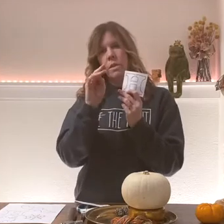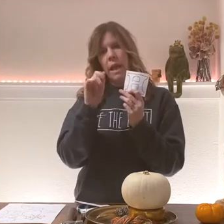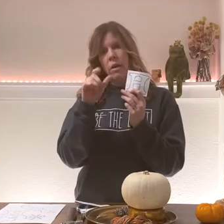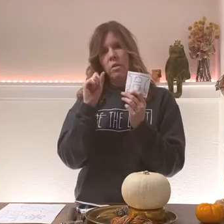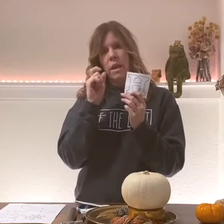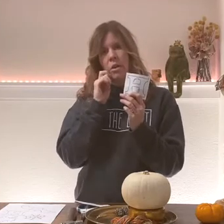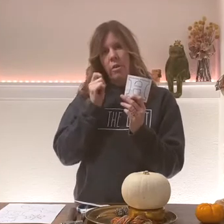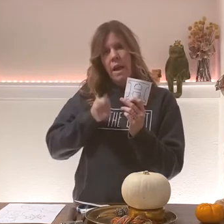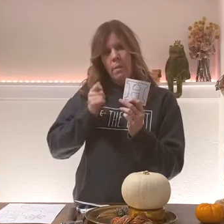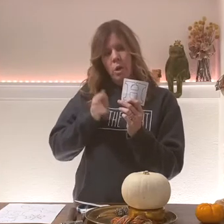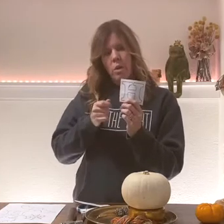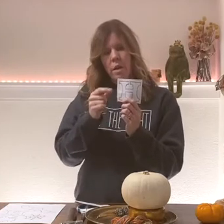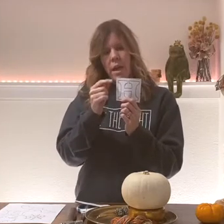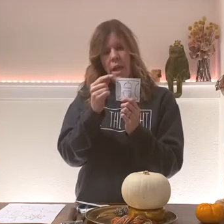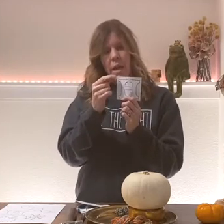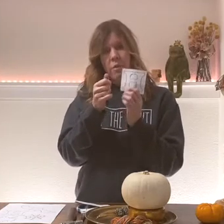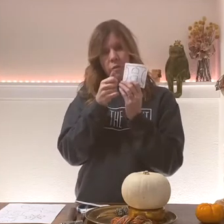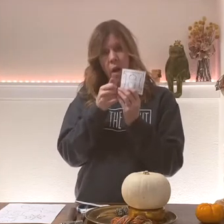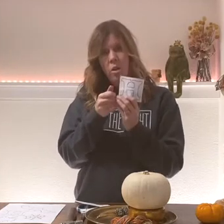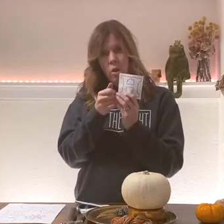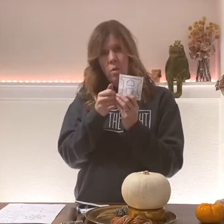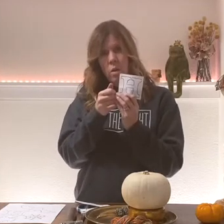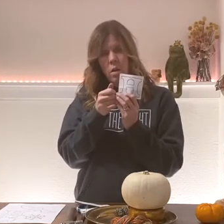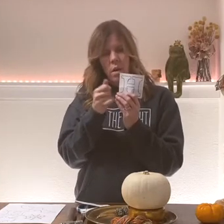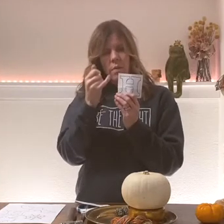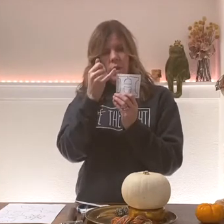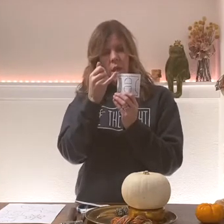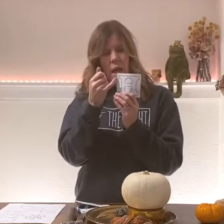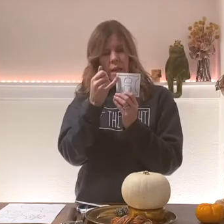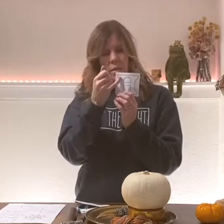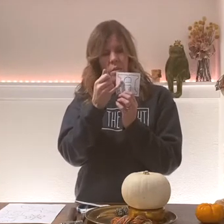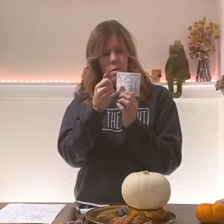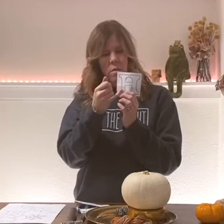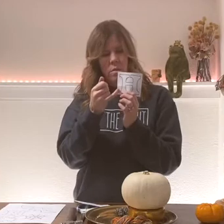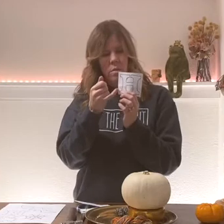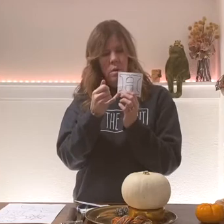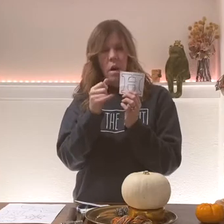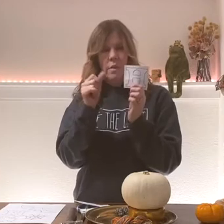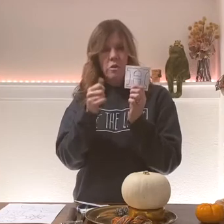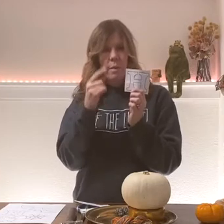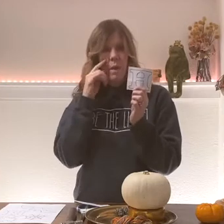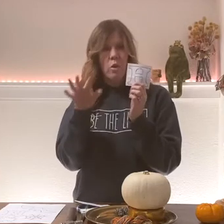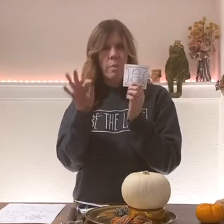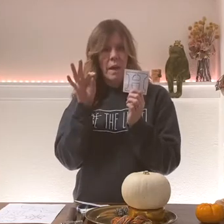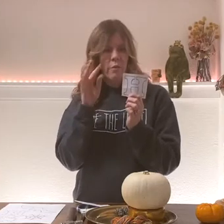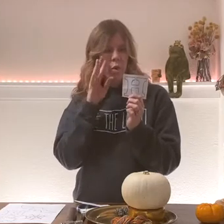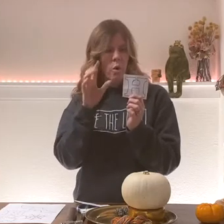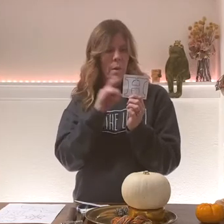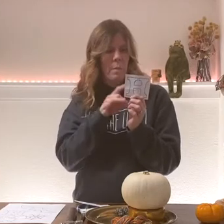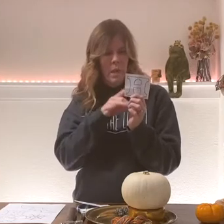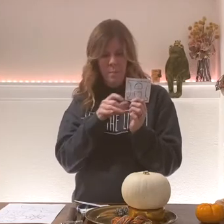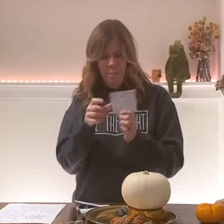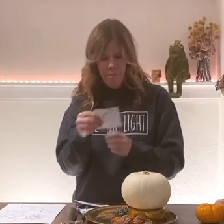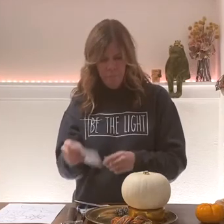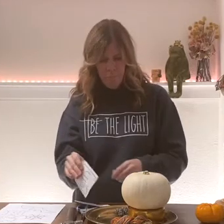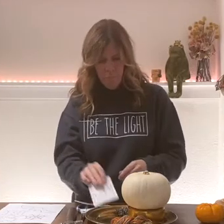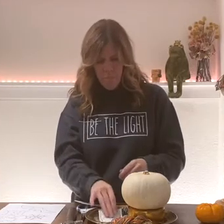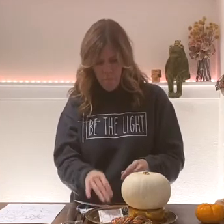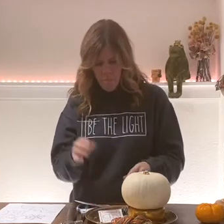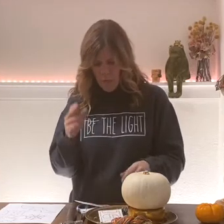nails and your hammer and follow the lines on the shape that you pick for your pumpkin.